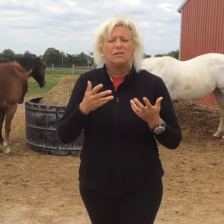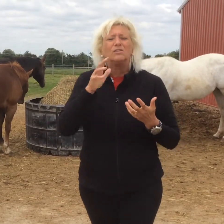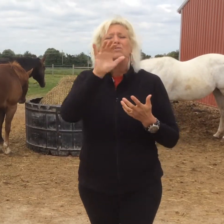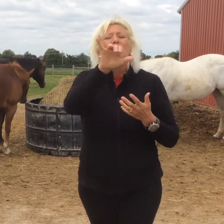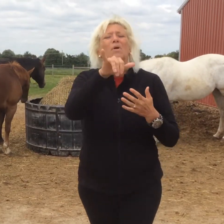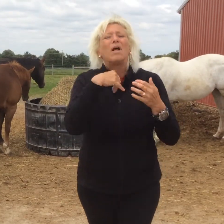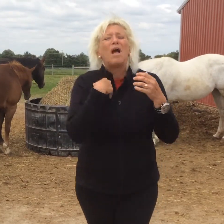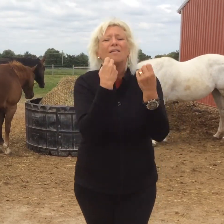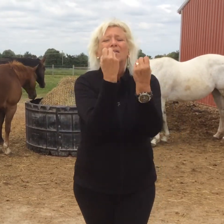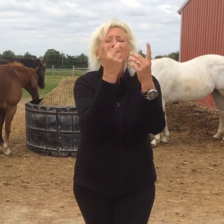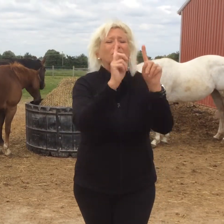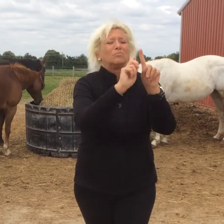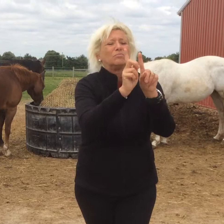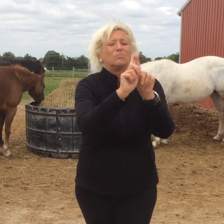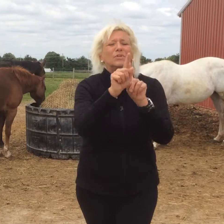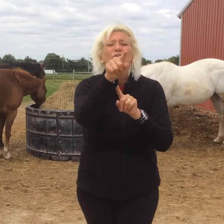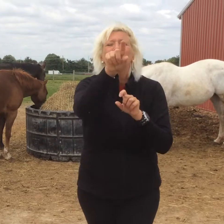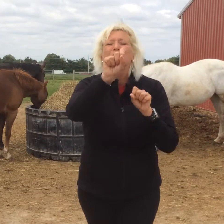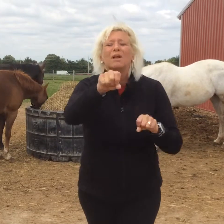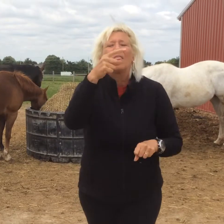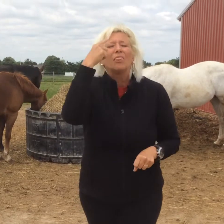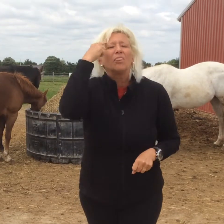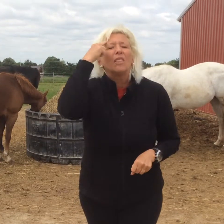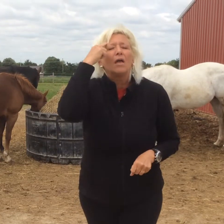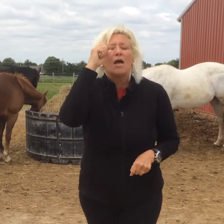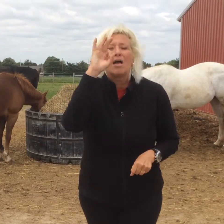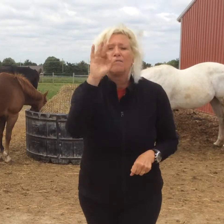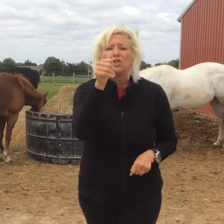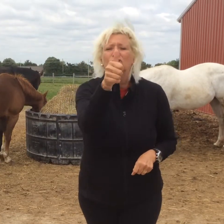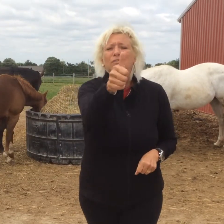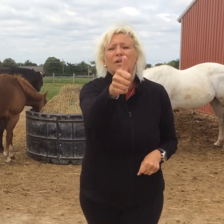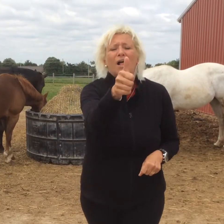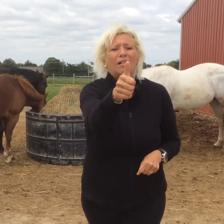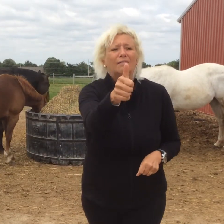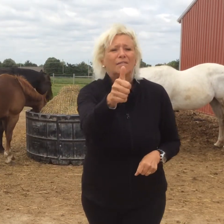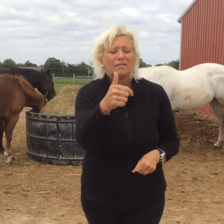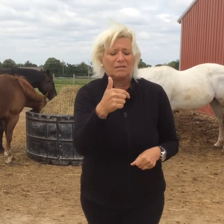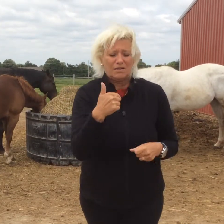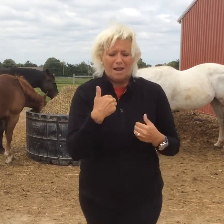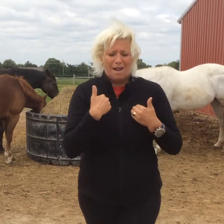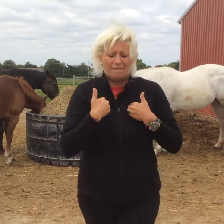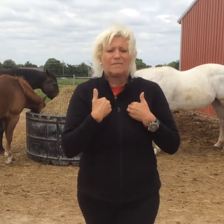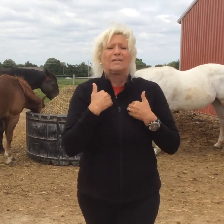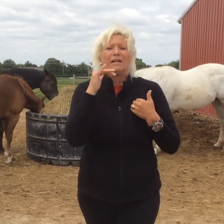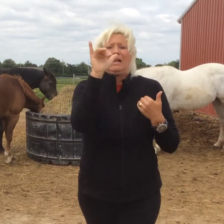and using the cane. There's a variety of situations you can think of